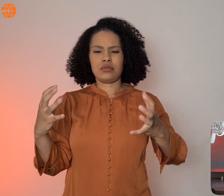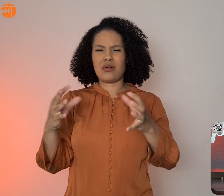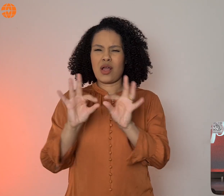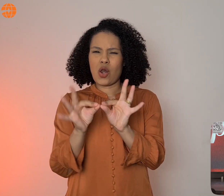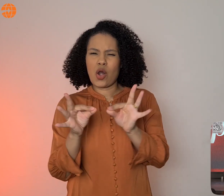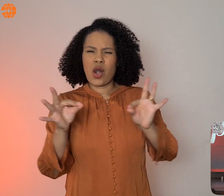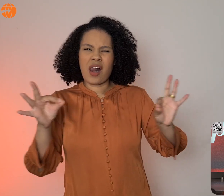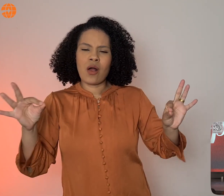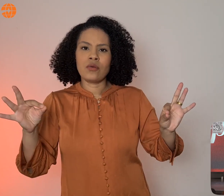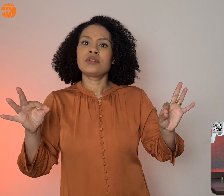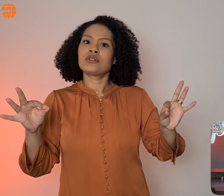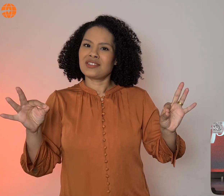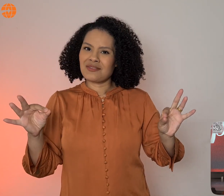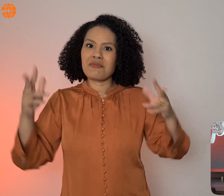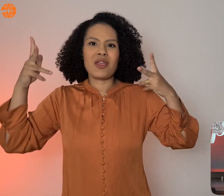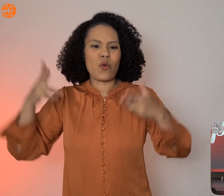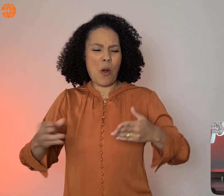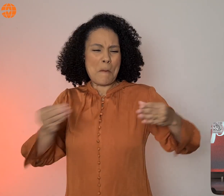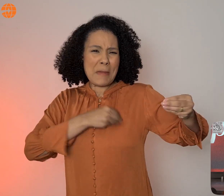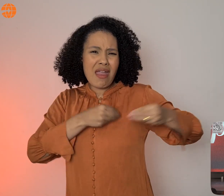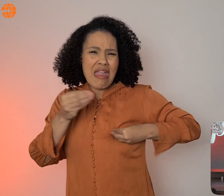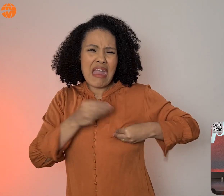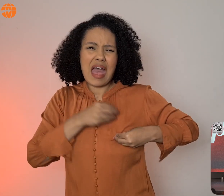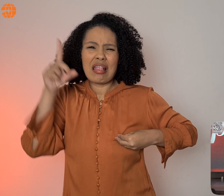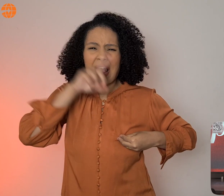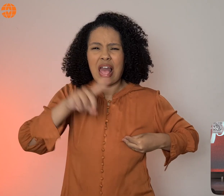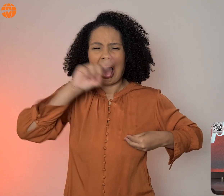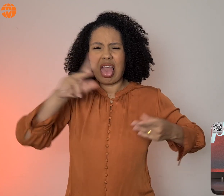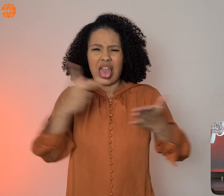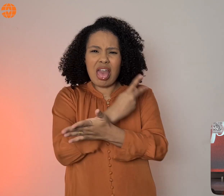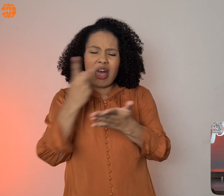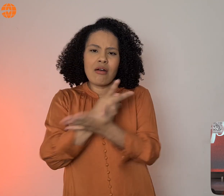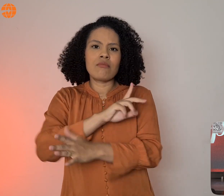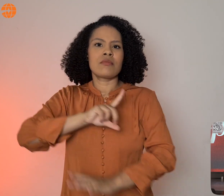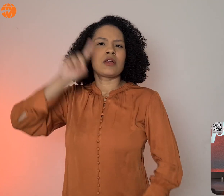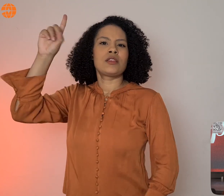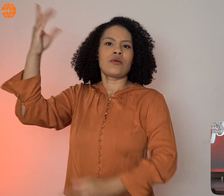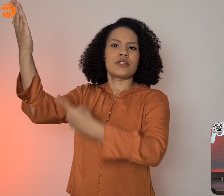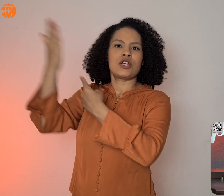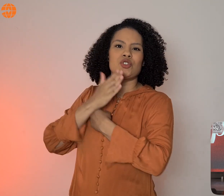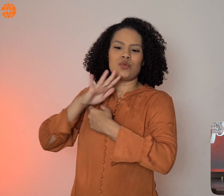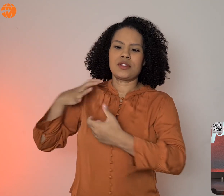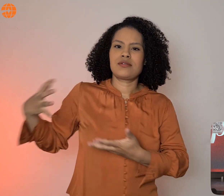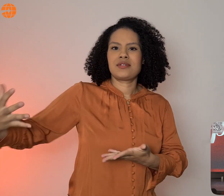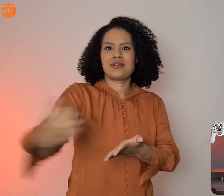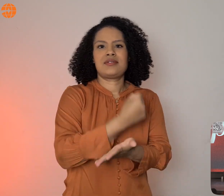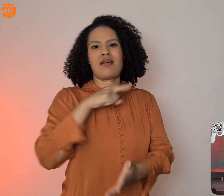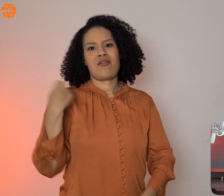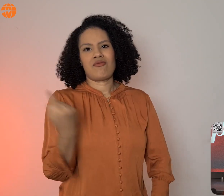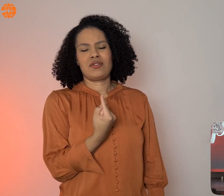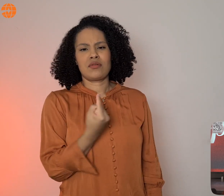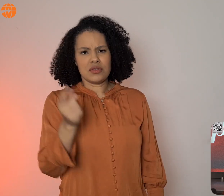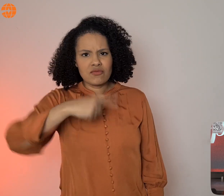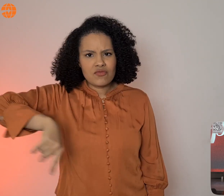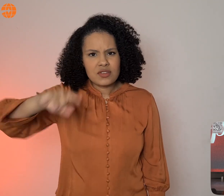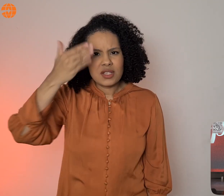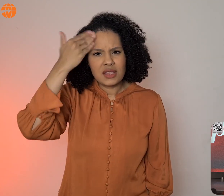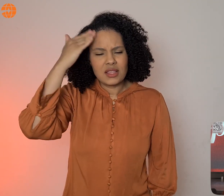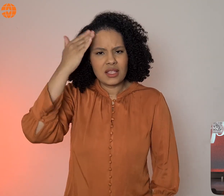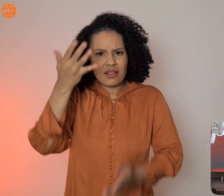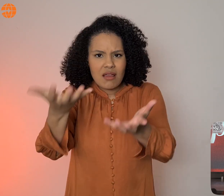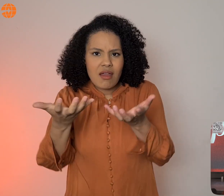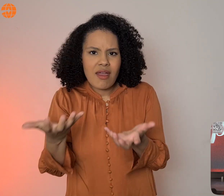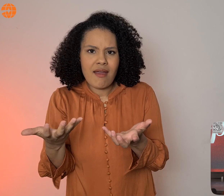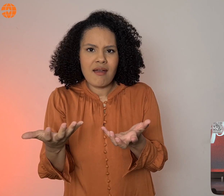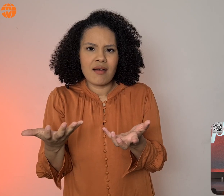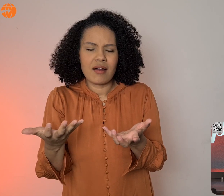Ele afasta para longe de nós todas as nossas transgressões. Do you want to know how complete is His forgiveness? Você quer entender o quão grande é o